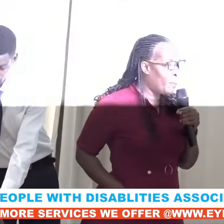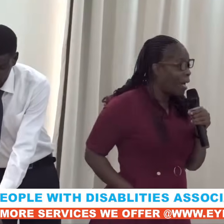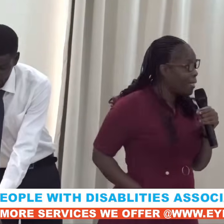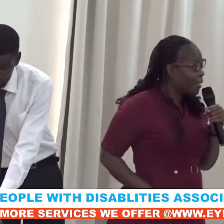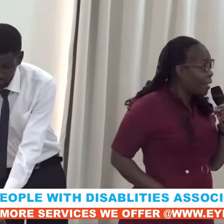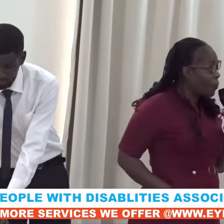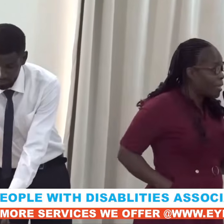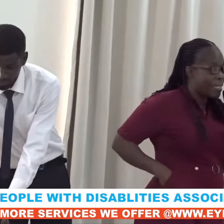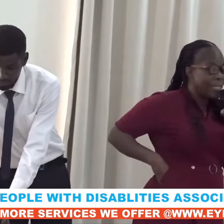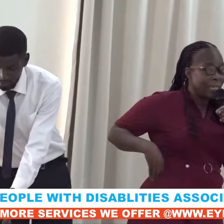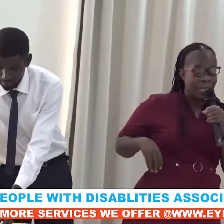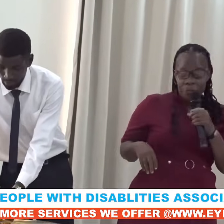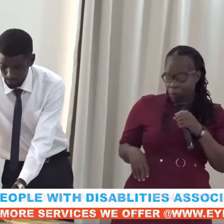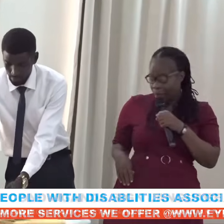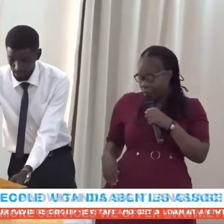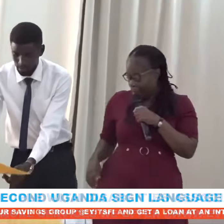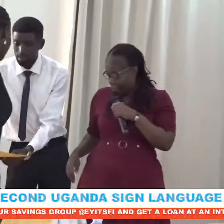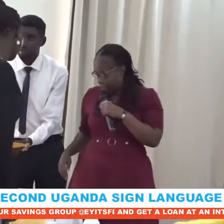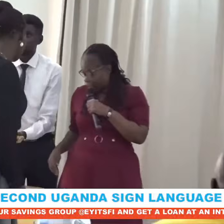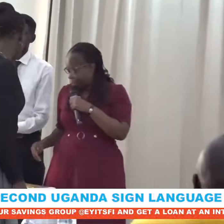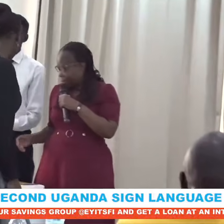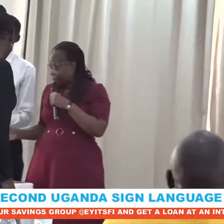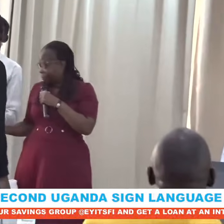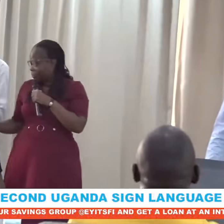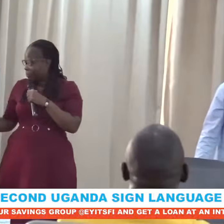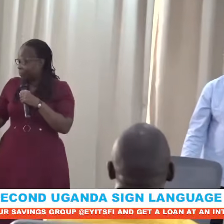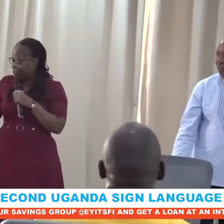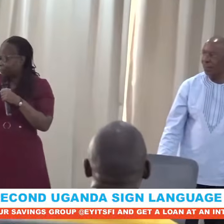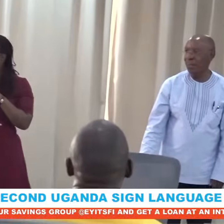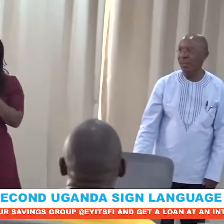Clap harder, we are stealing him from there.